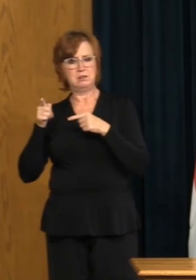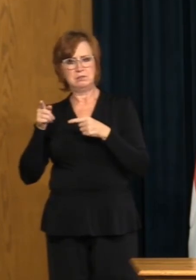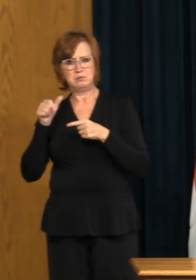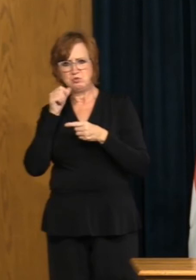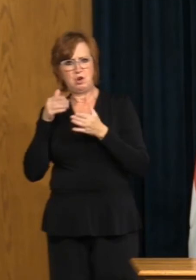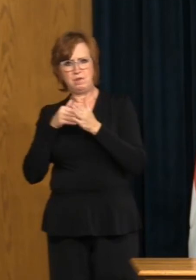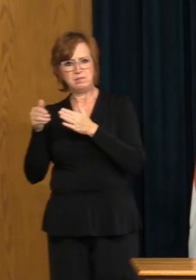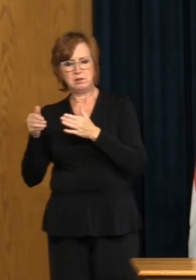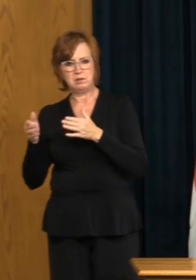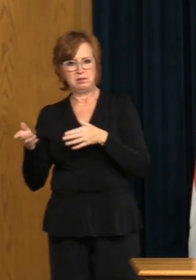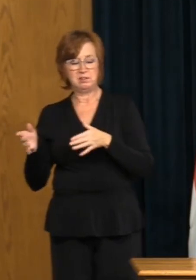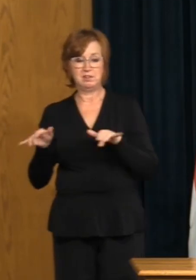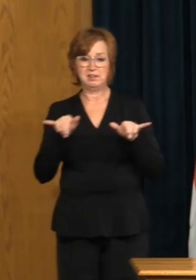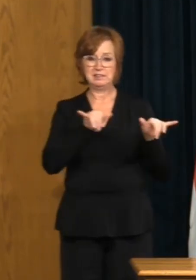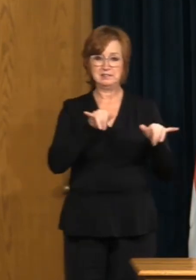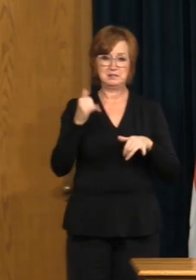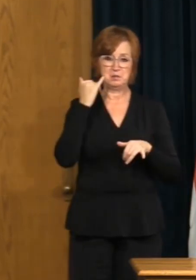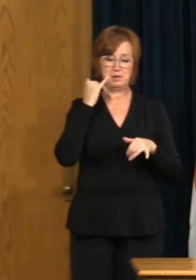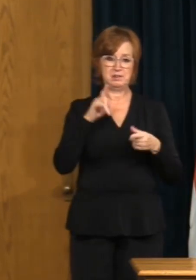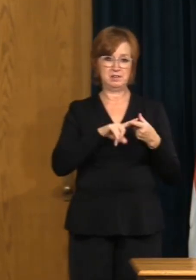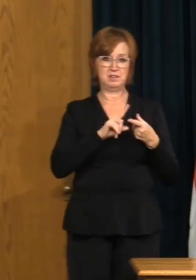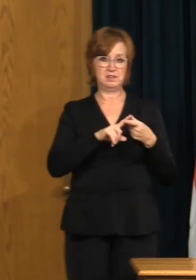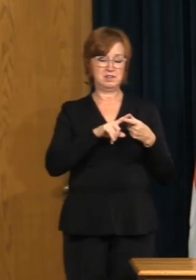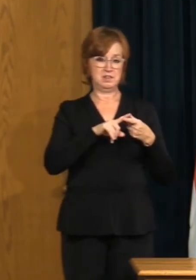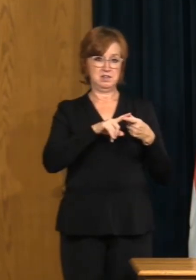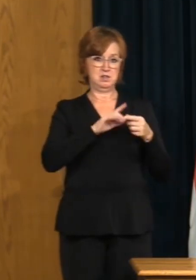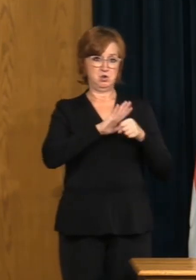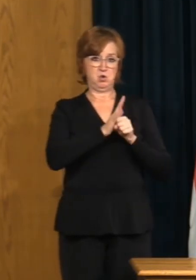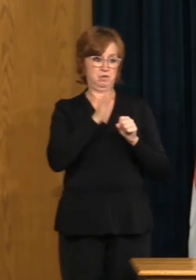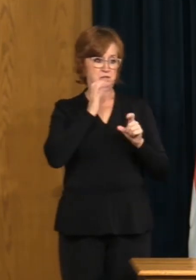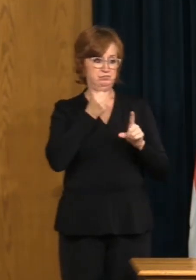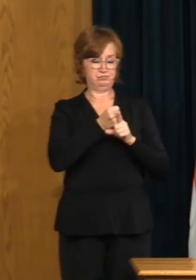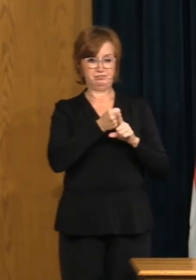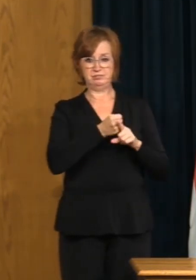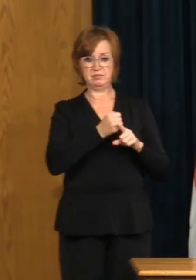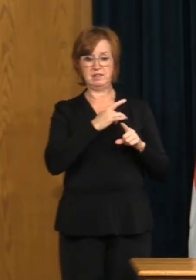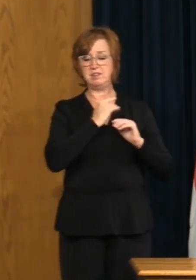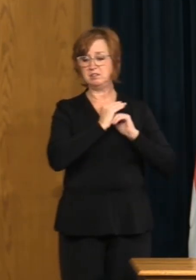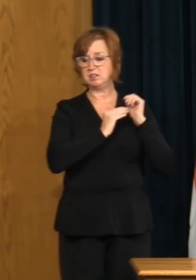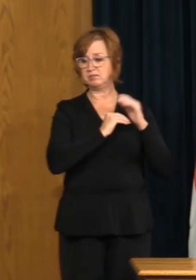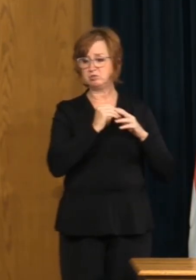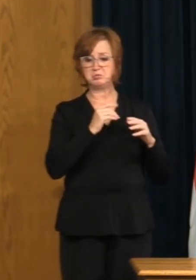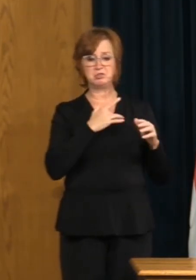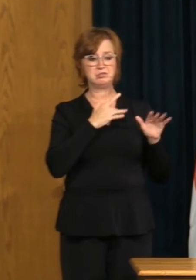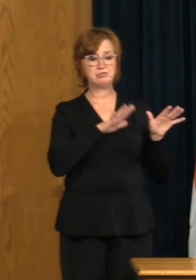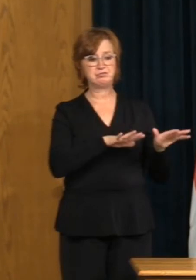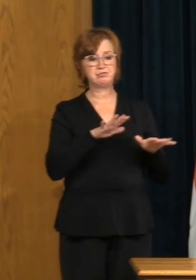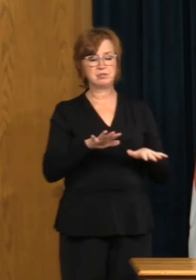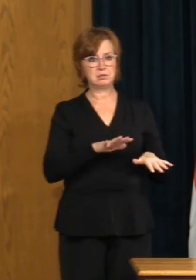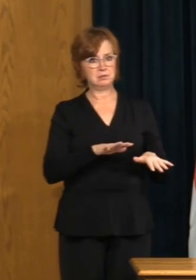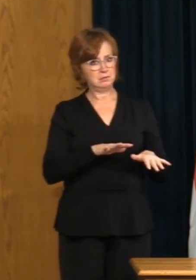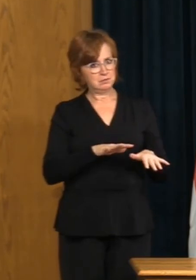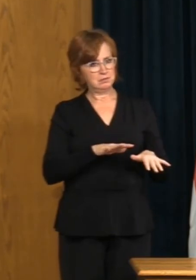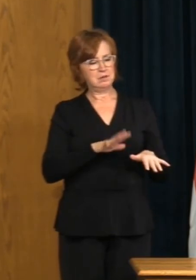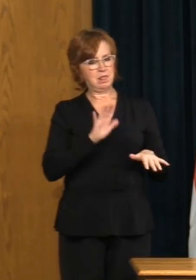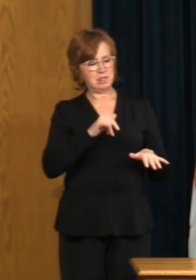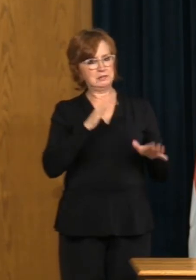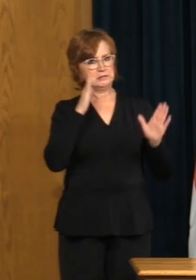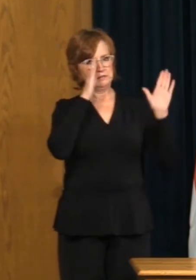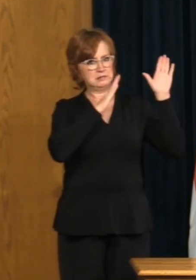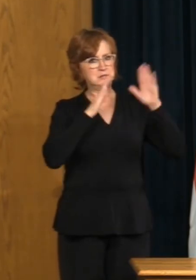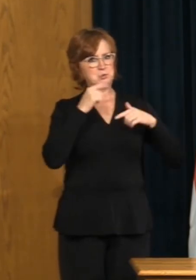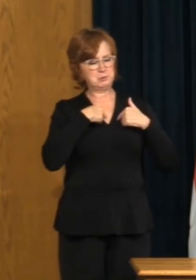that's kept our case numbers low, is the familiar settings, with friends and family that we also have to think about. And, I